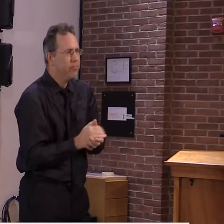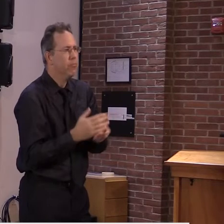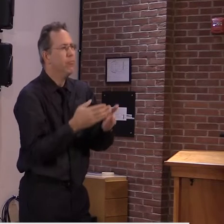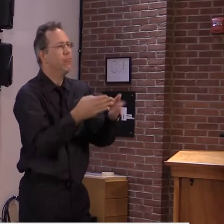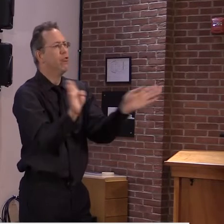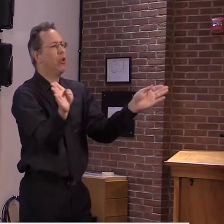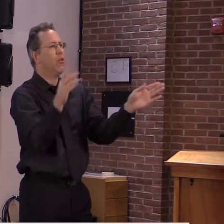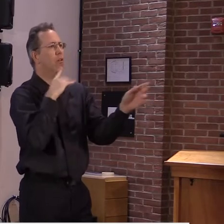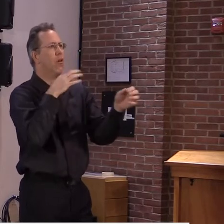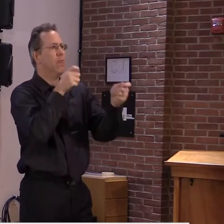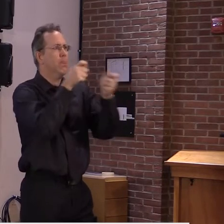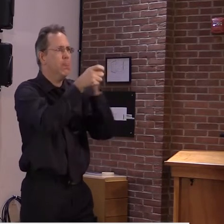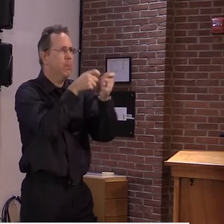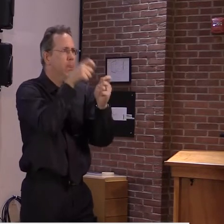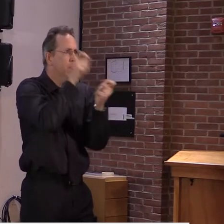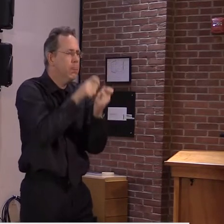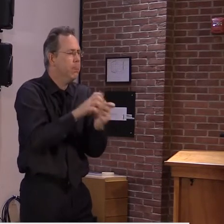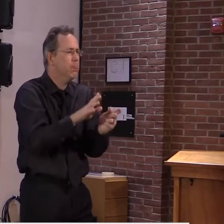et cetera.